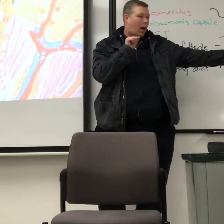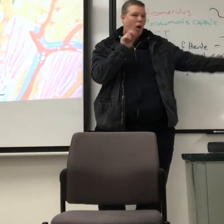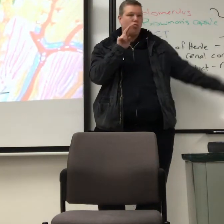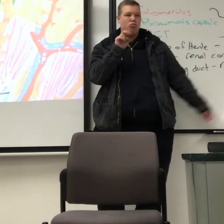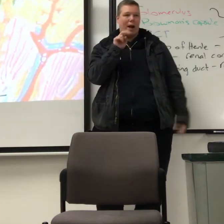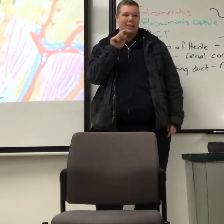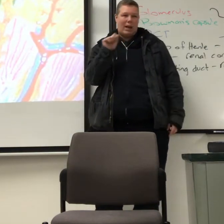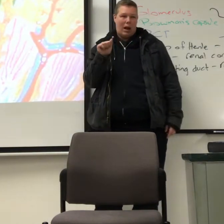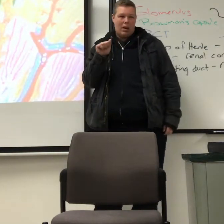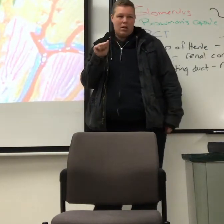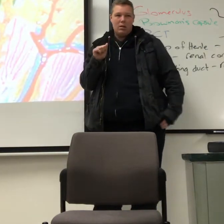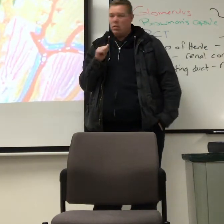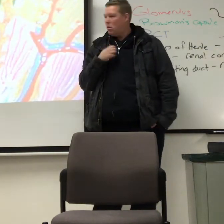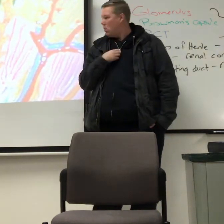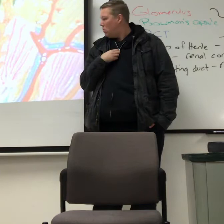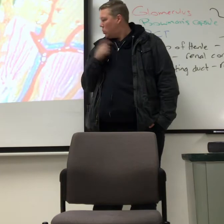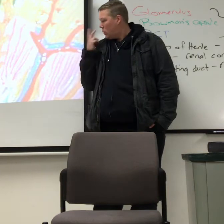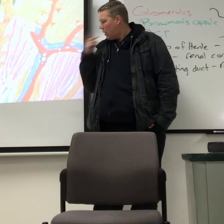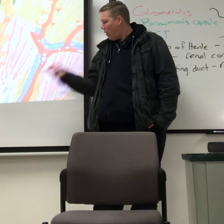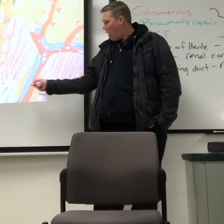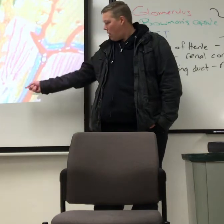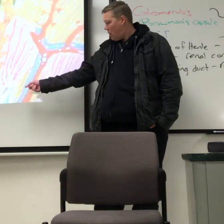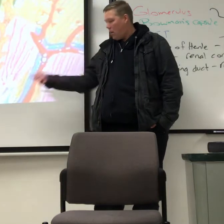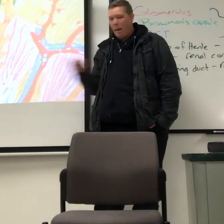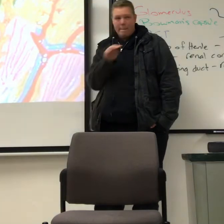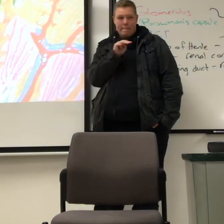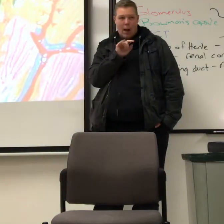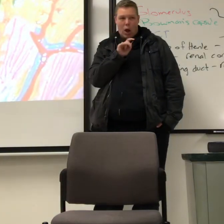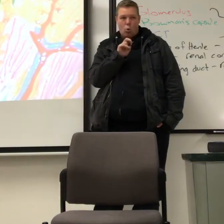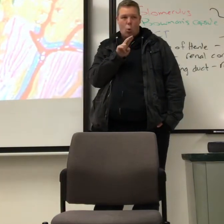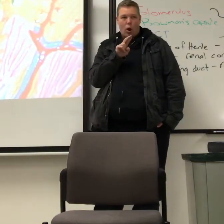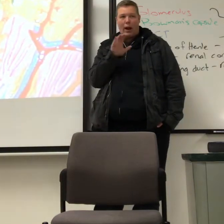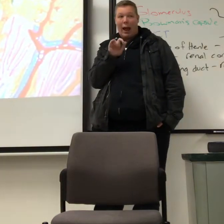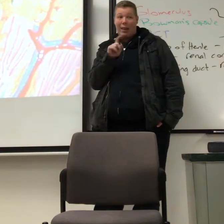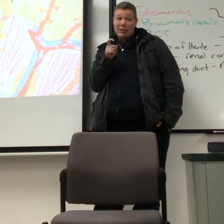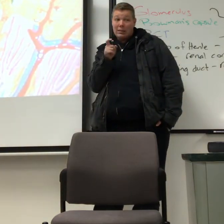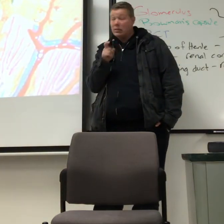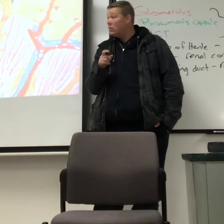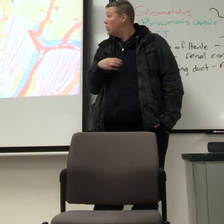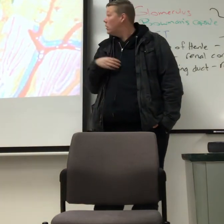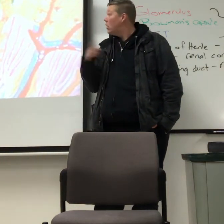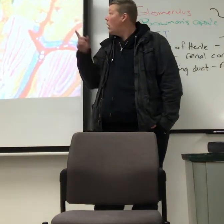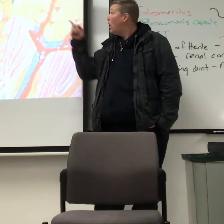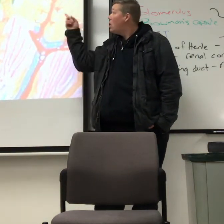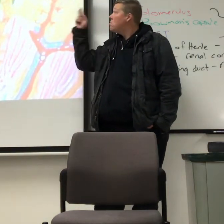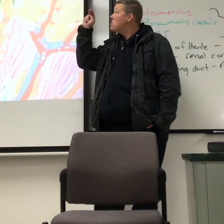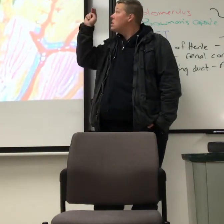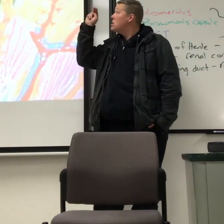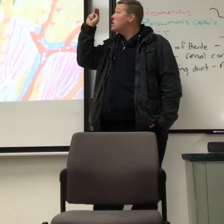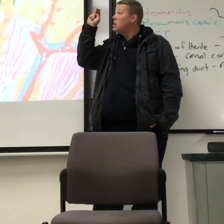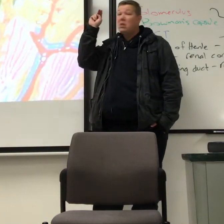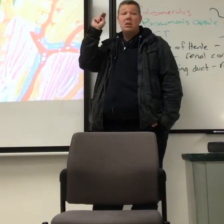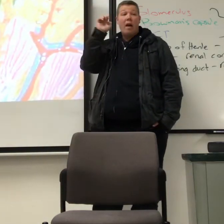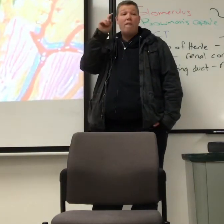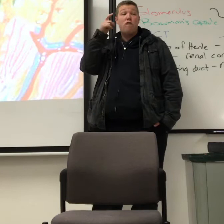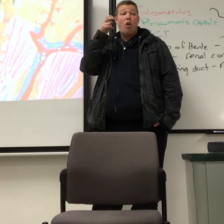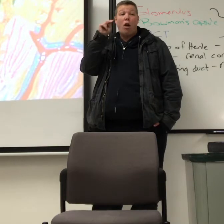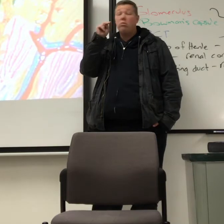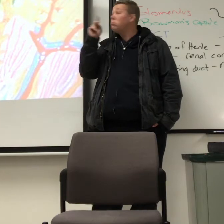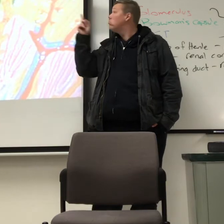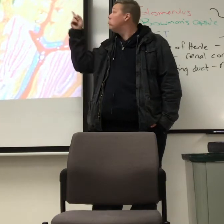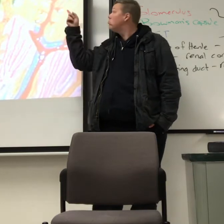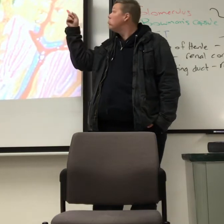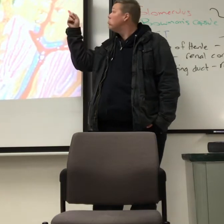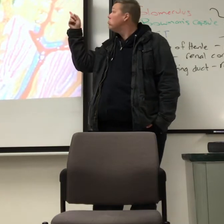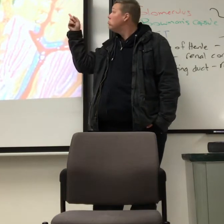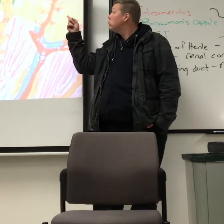cup, the minor calyx. And you can even see the nephron parts right there. There's the proximal convoluted